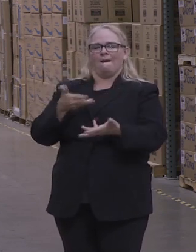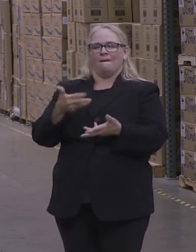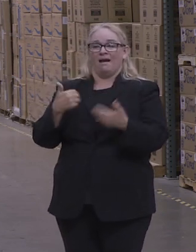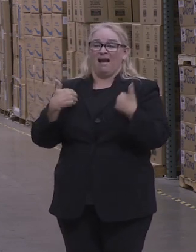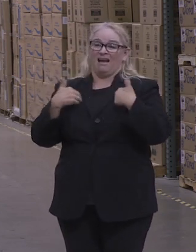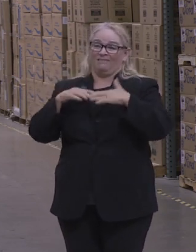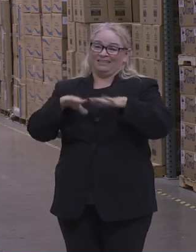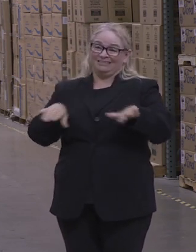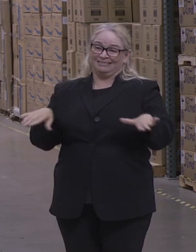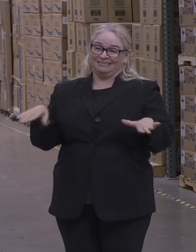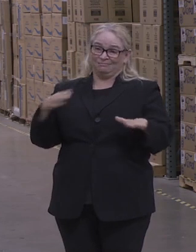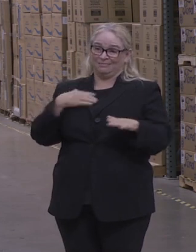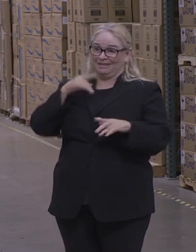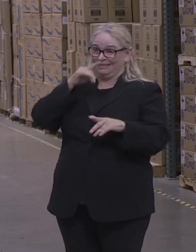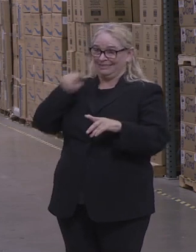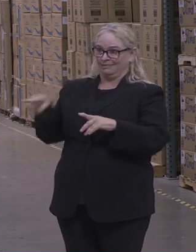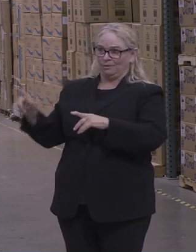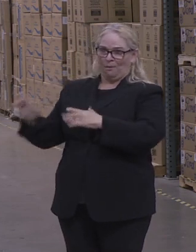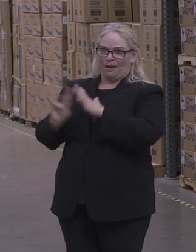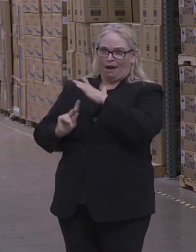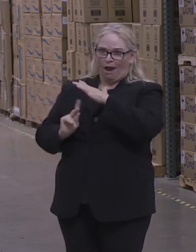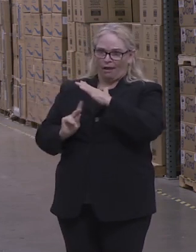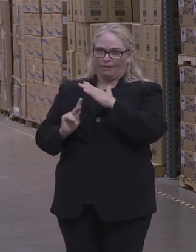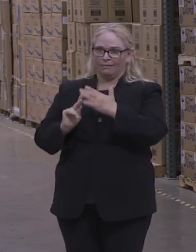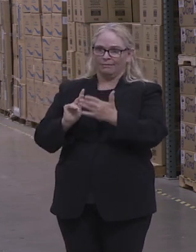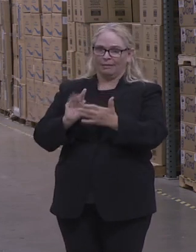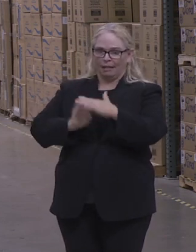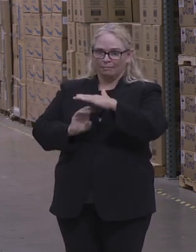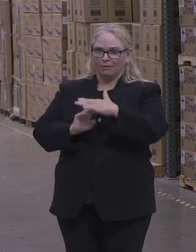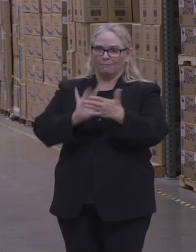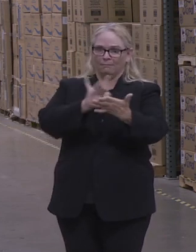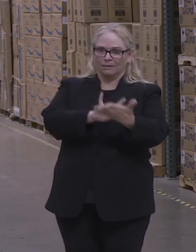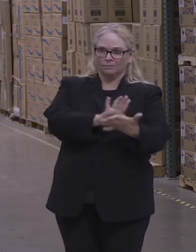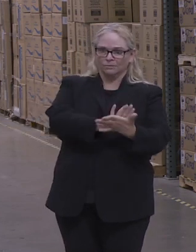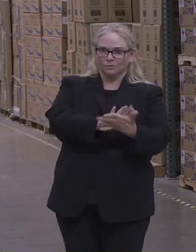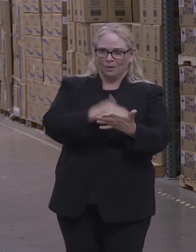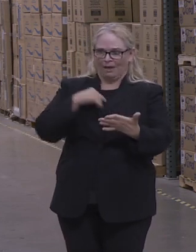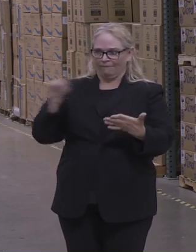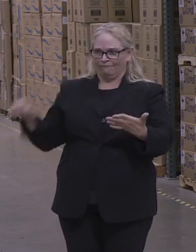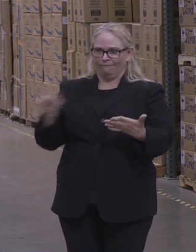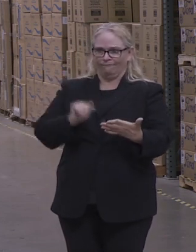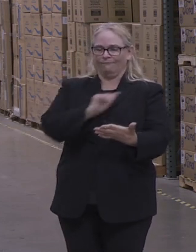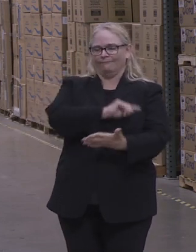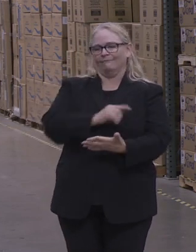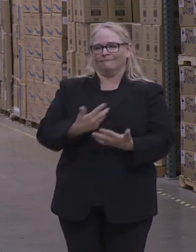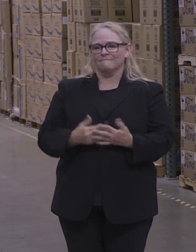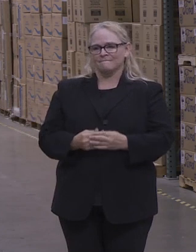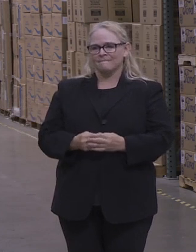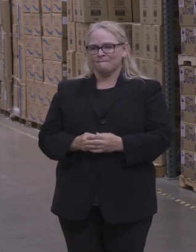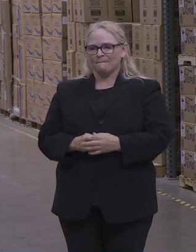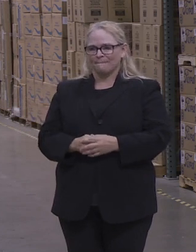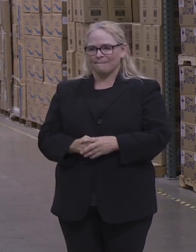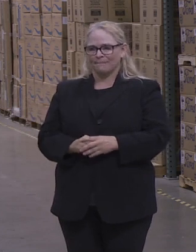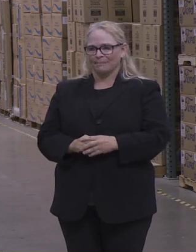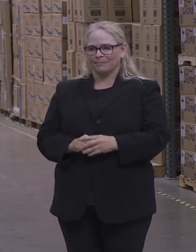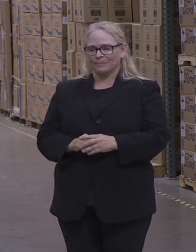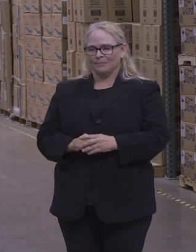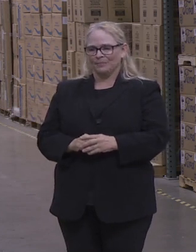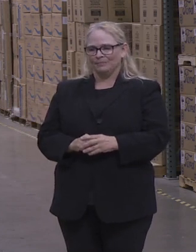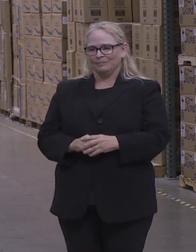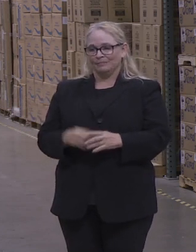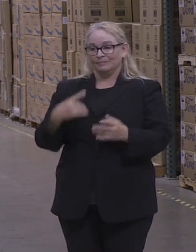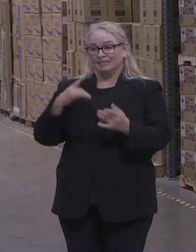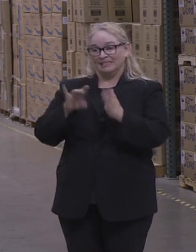other kids going to elementary school, middle school. They've also been putting out kits and guidelines, some videos to help support parents